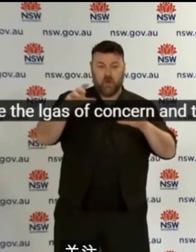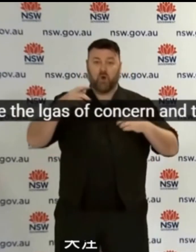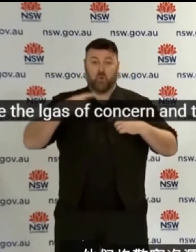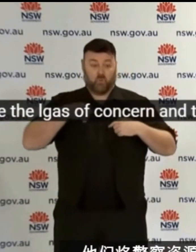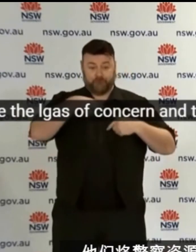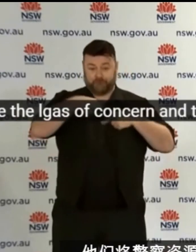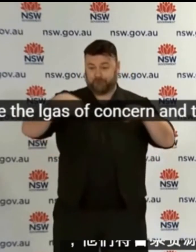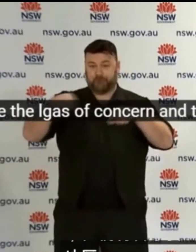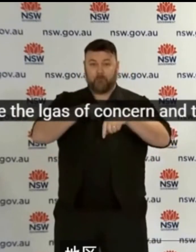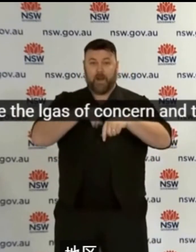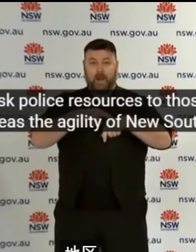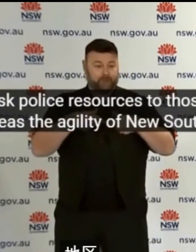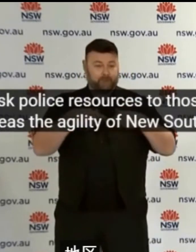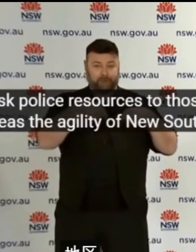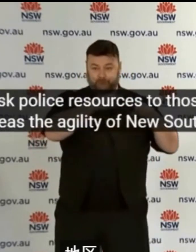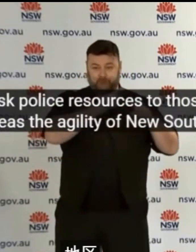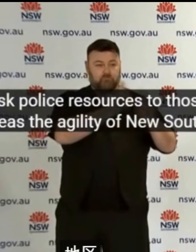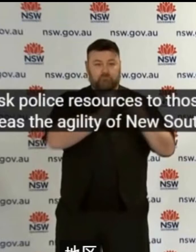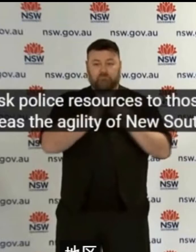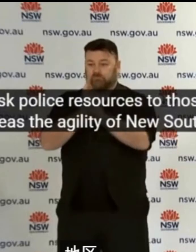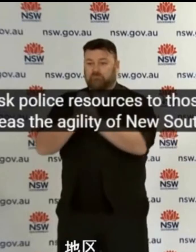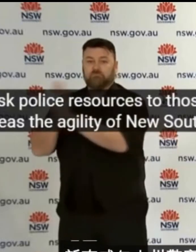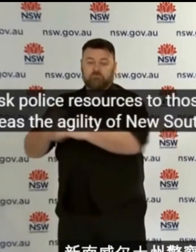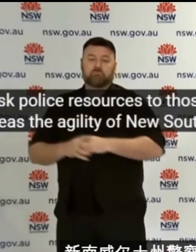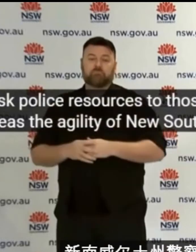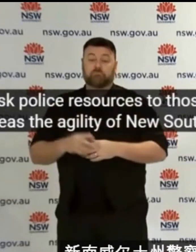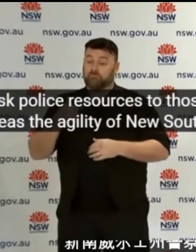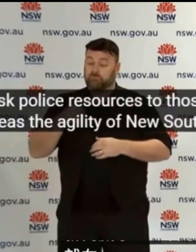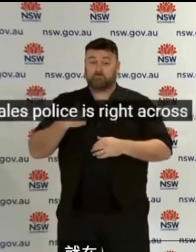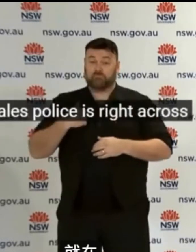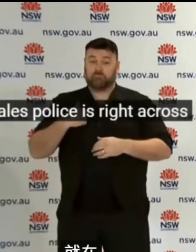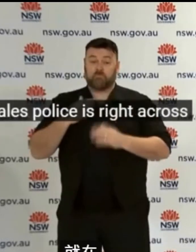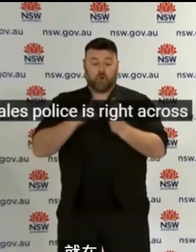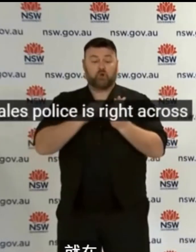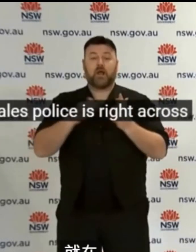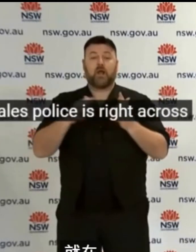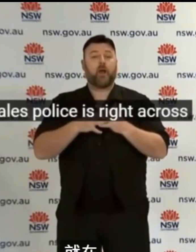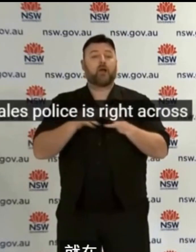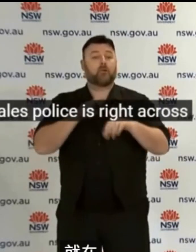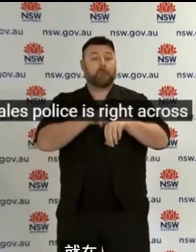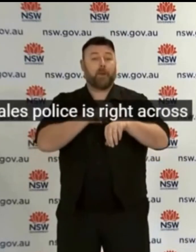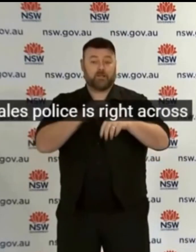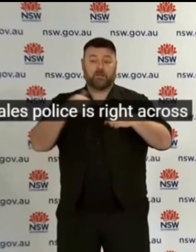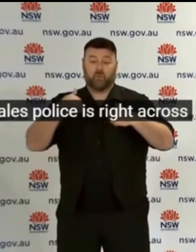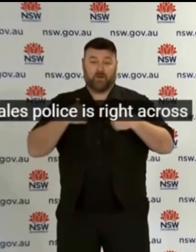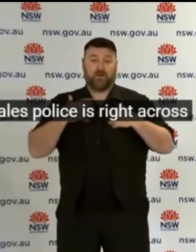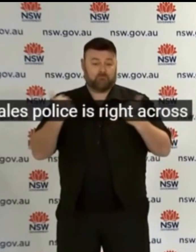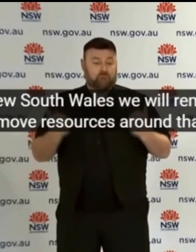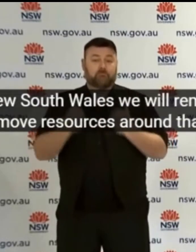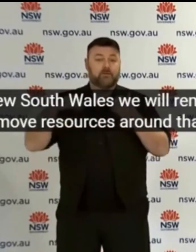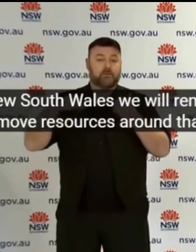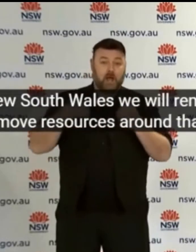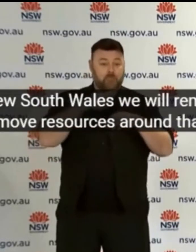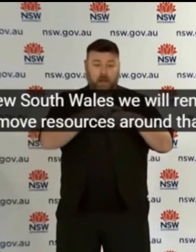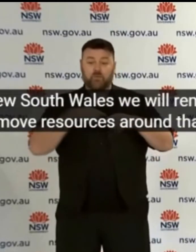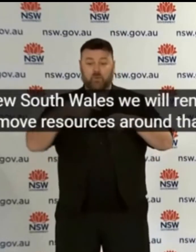to those areas. The agility of New South Wales Police is right across New South Wales. We will move resources around. That's